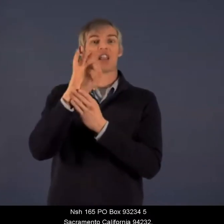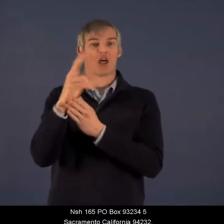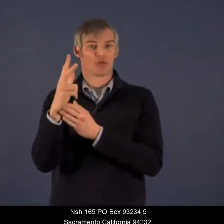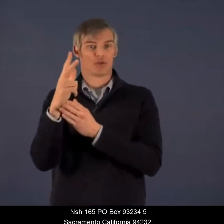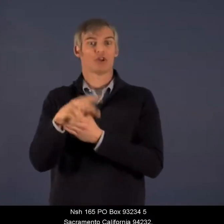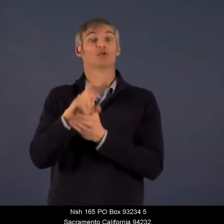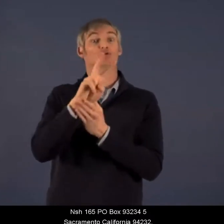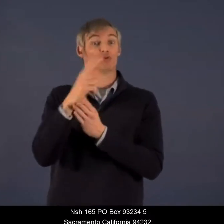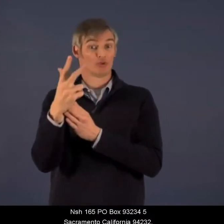MSH165, P.O. Box